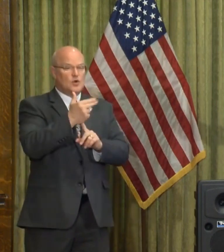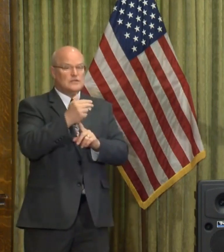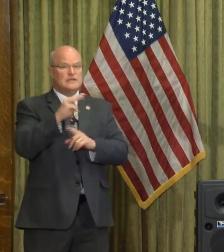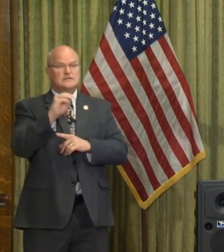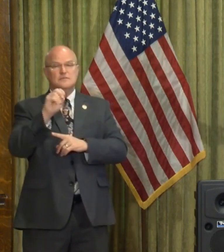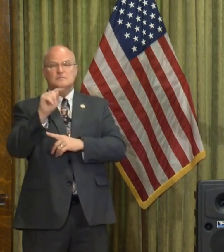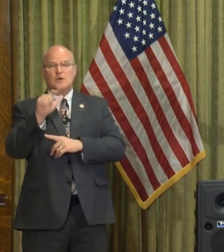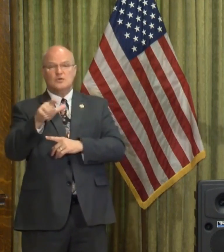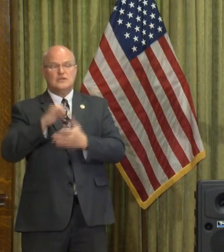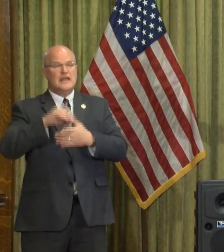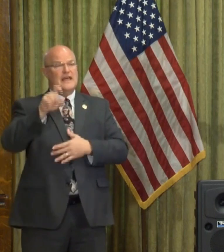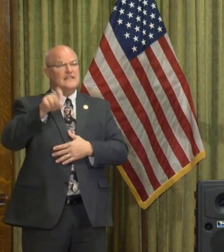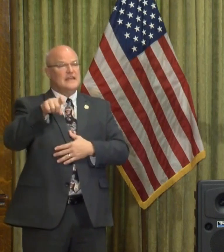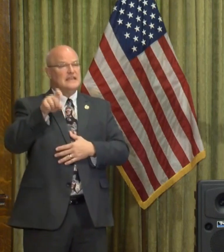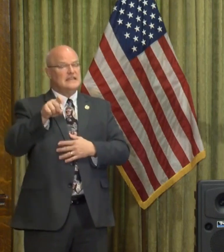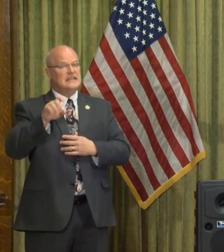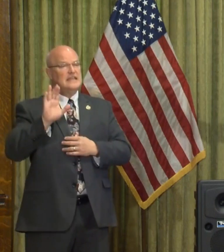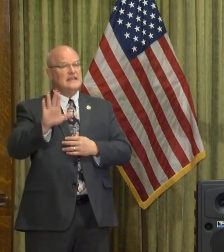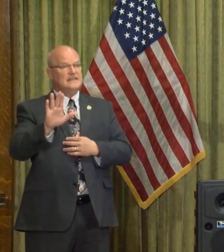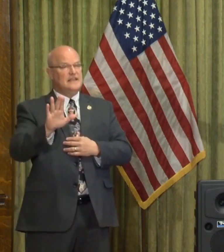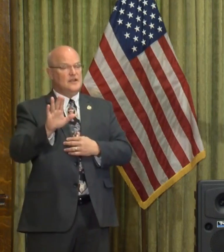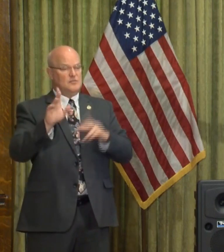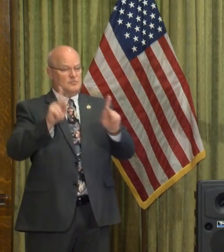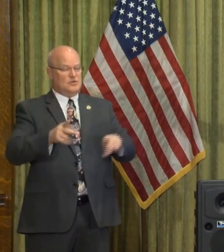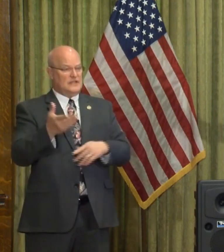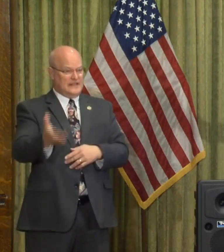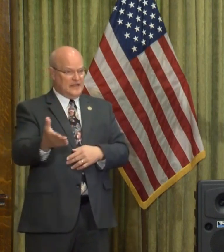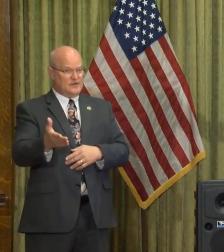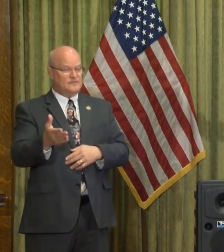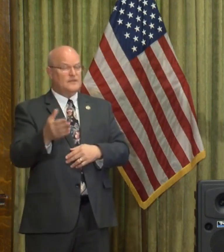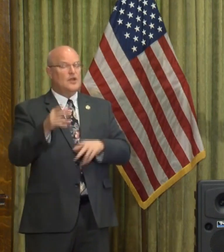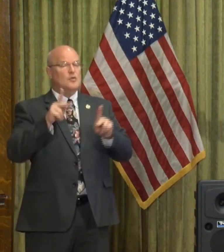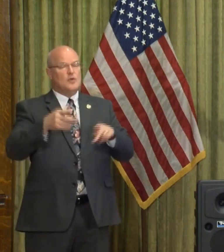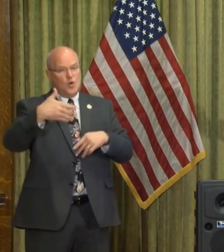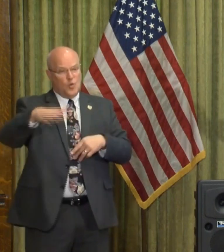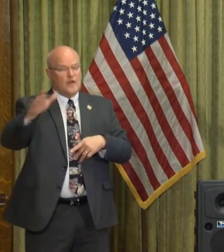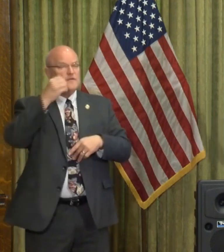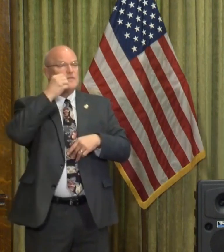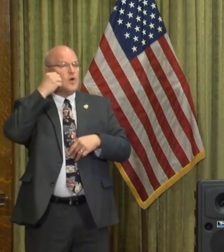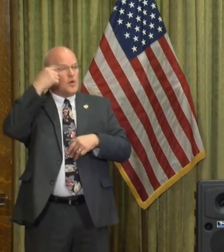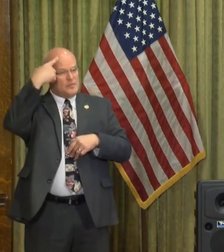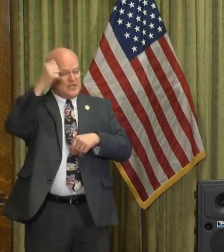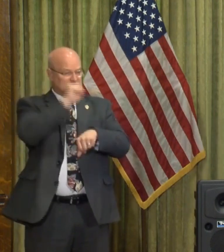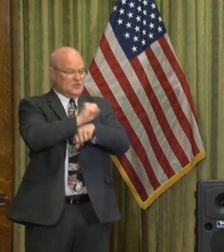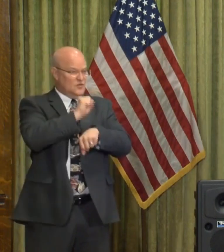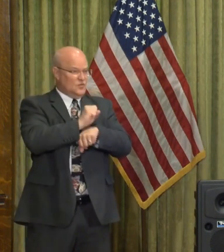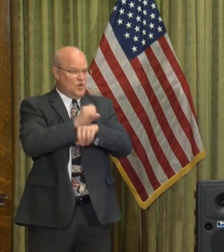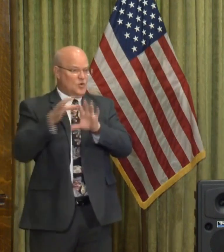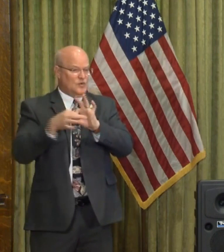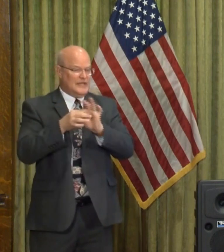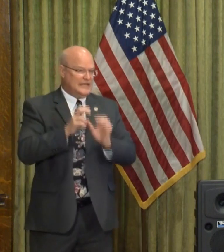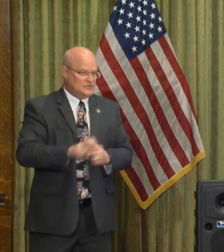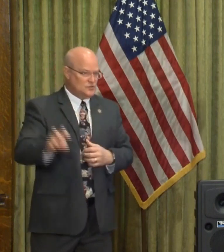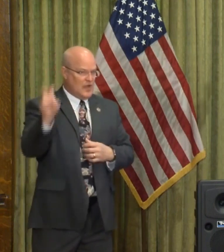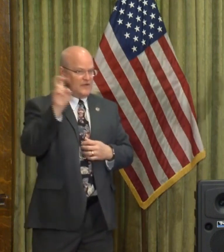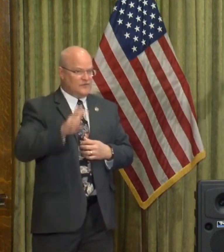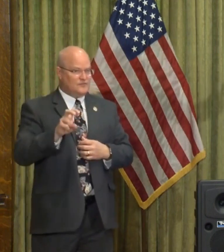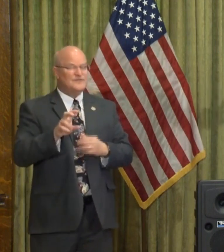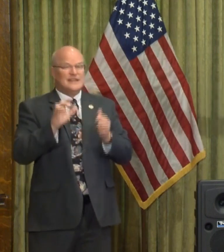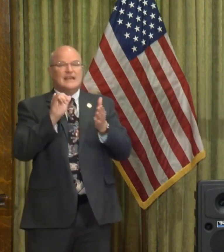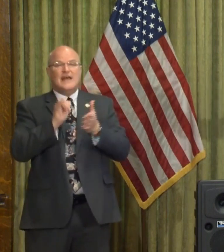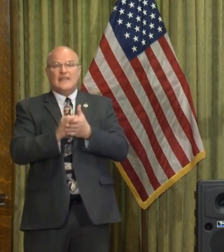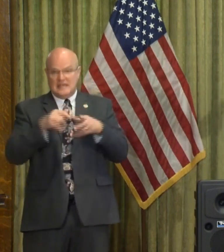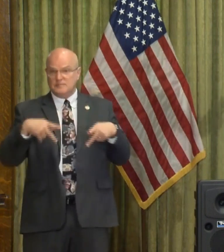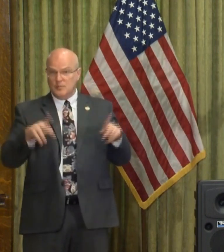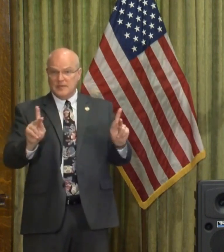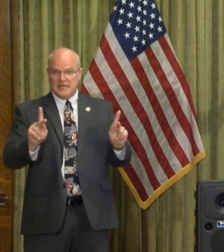motels that need their person there, persons away from their own home due to work-related travel.